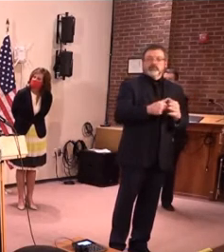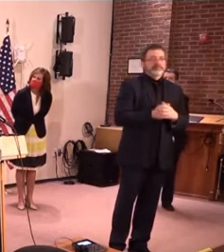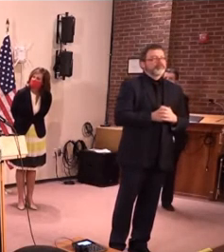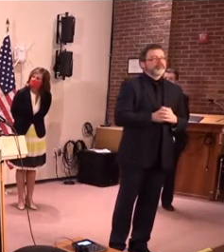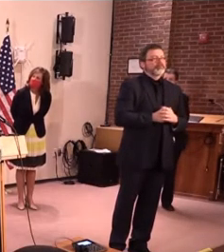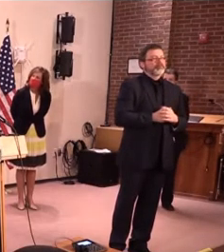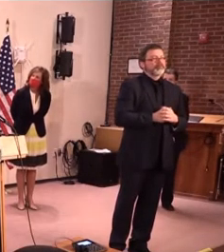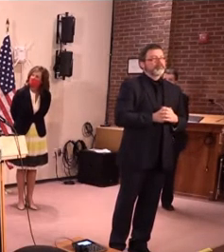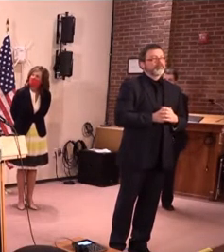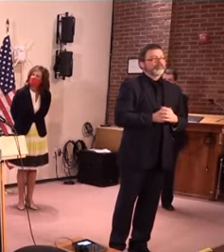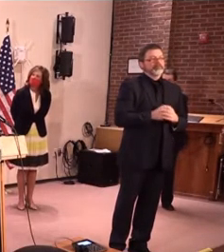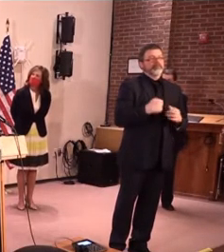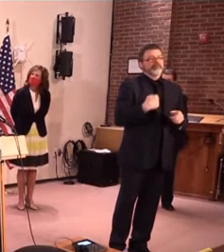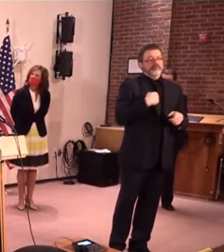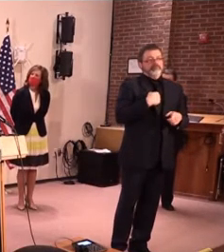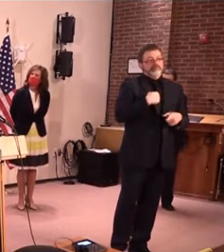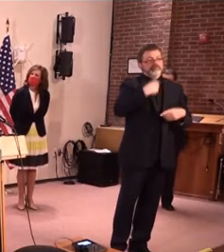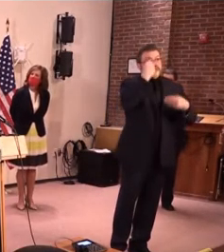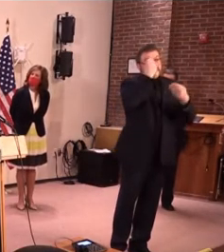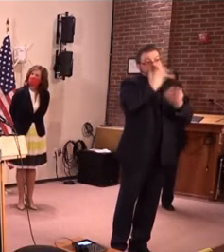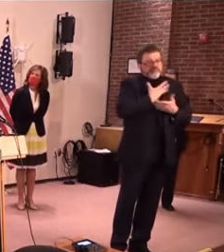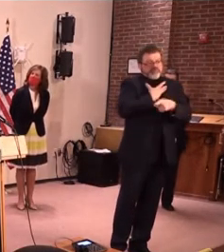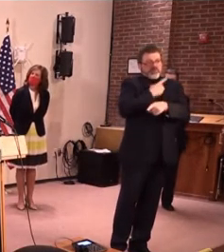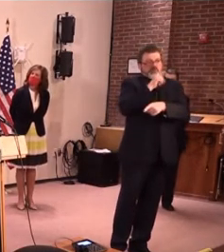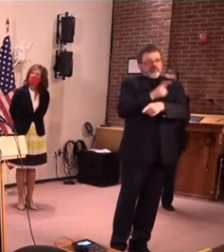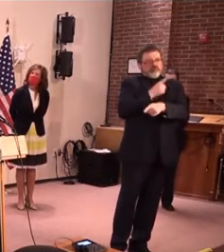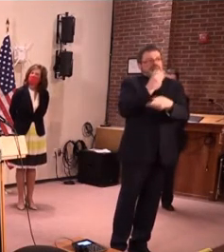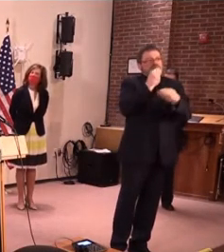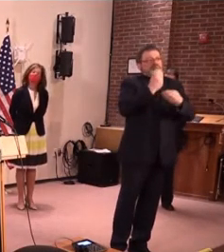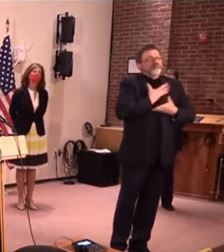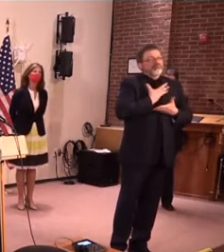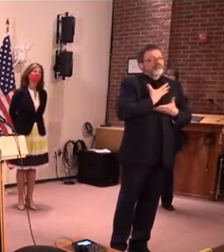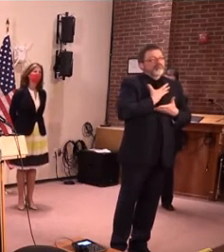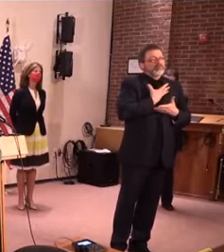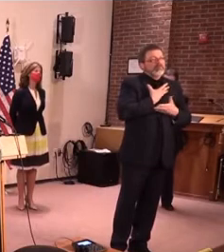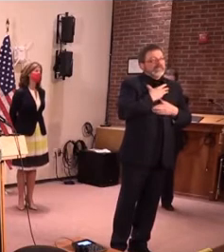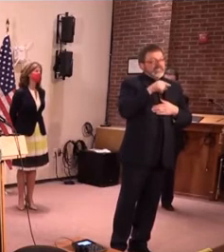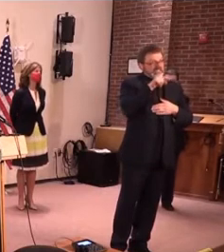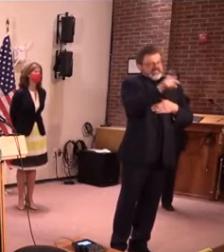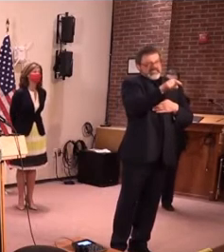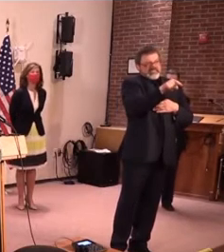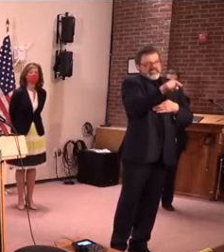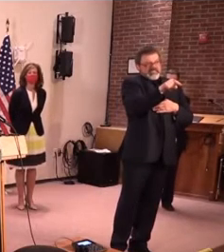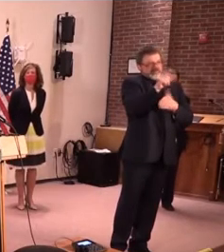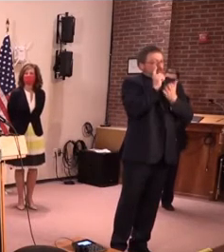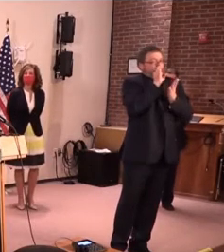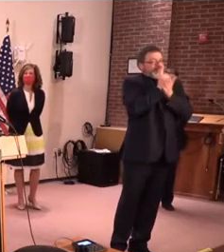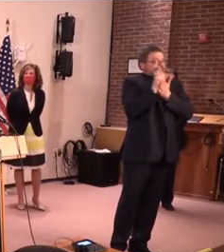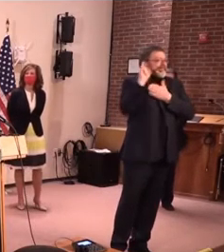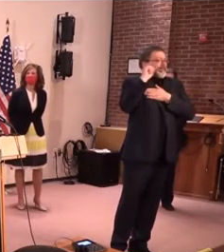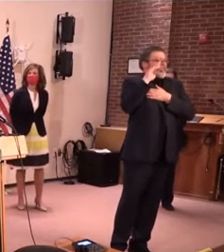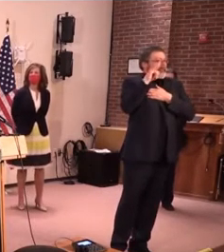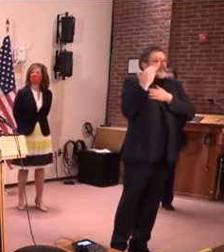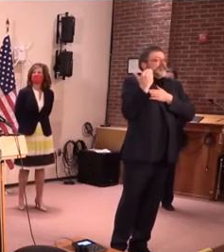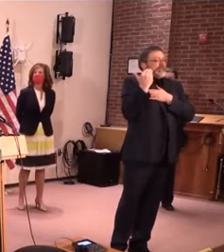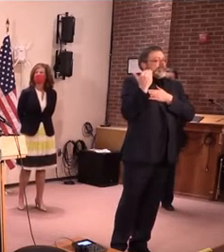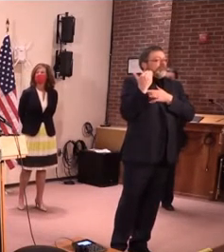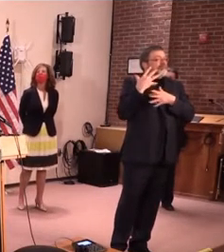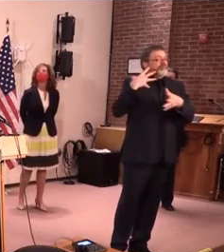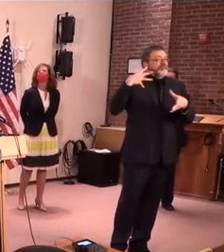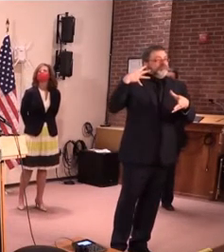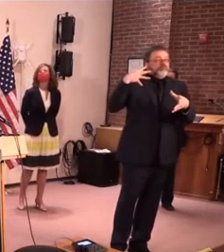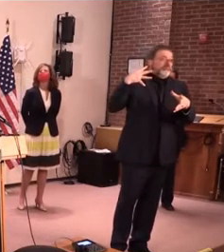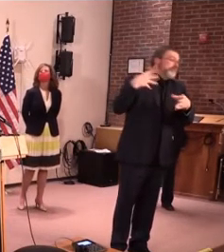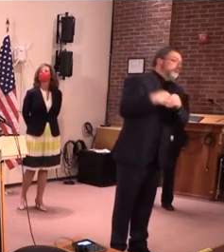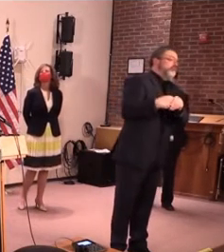16th, the total tests reported in the state's data no longer includes the serology